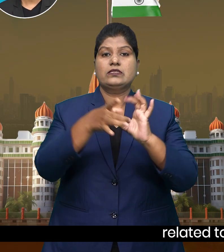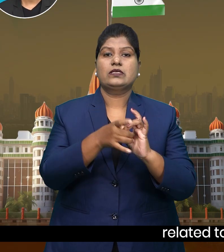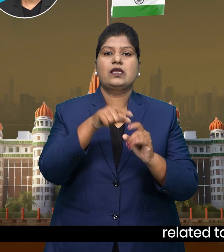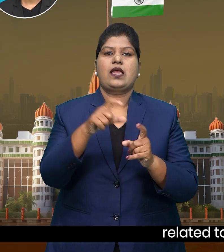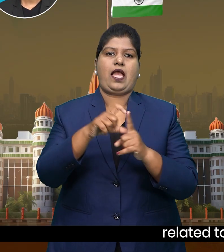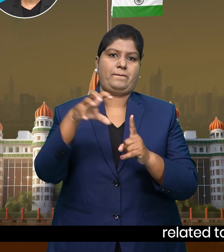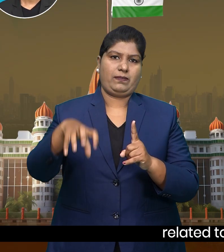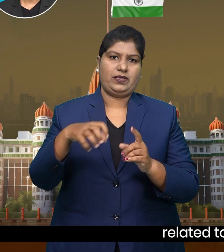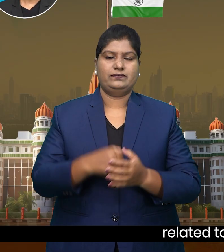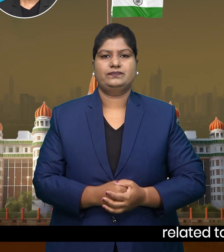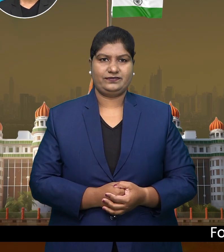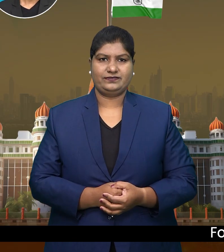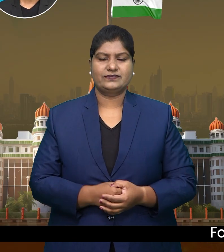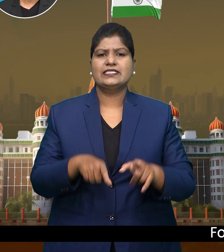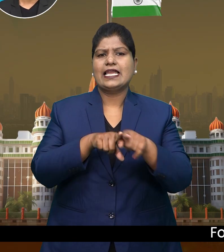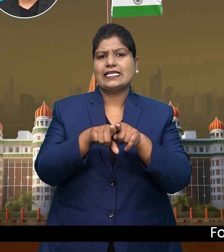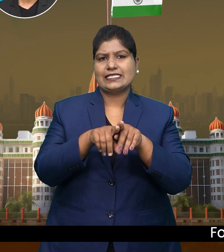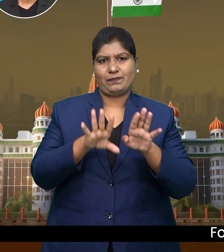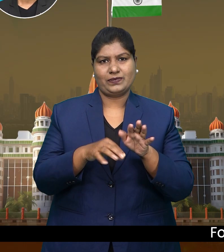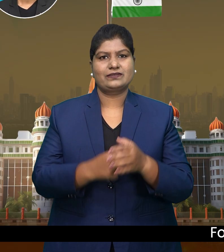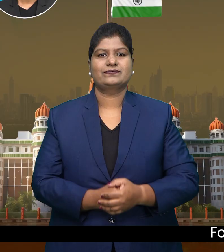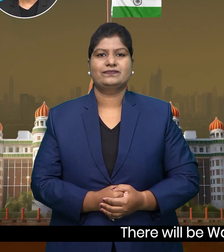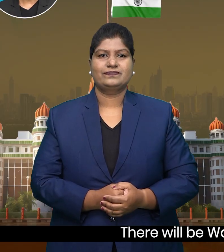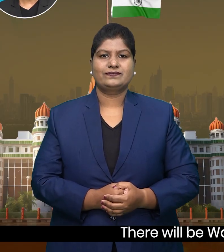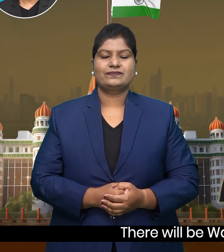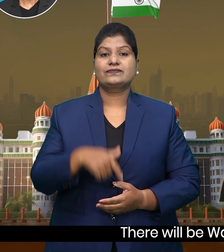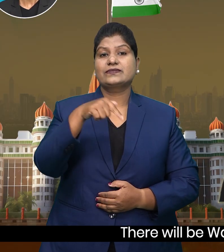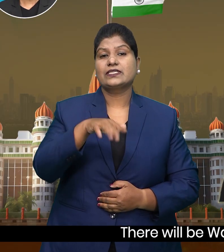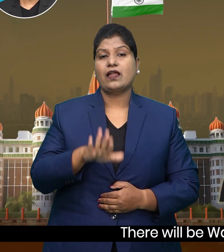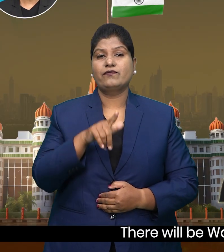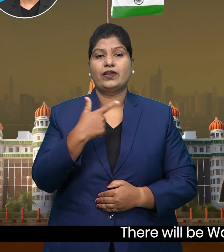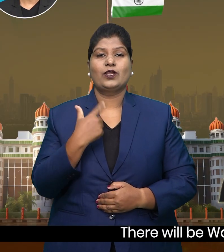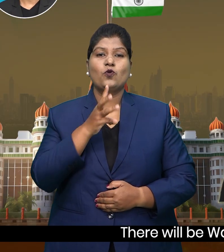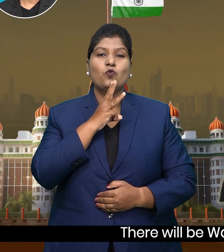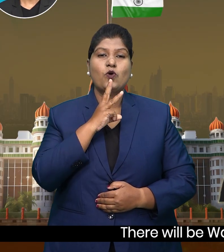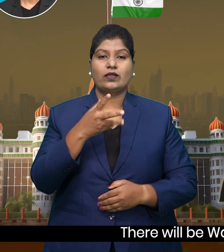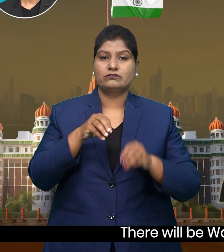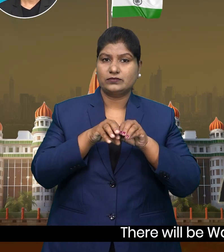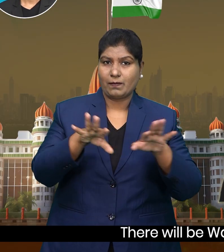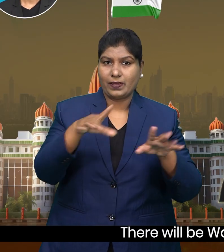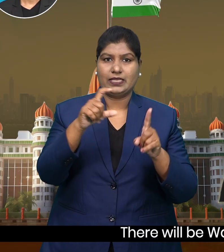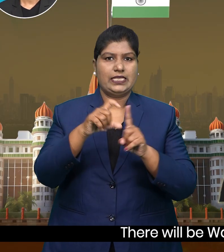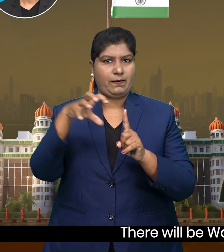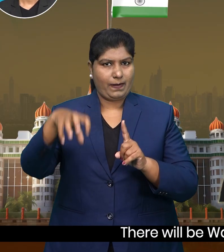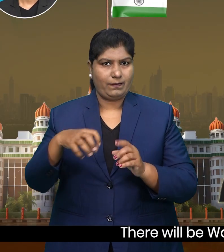department. For example, there will be a water supply department,